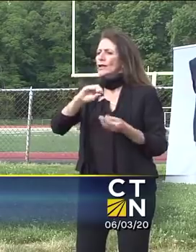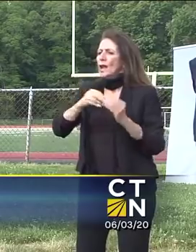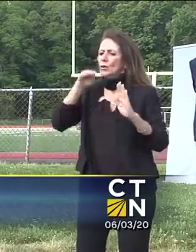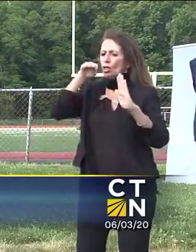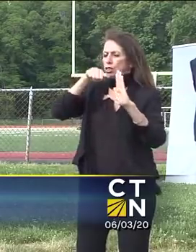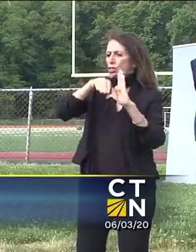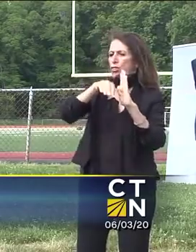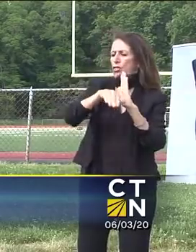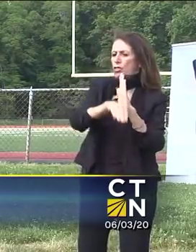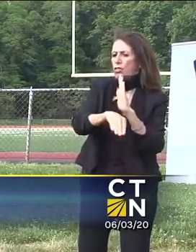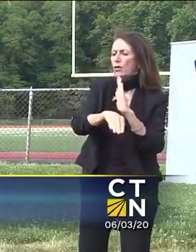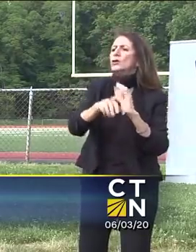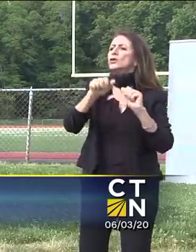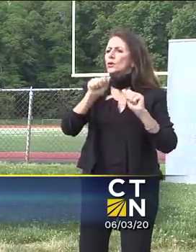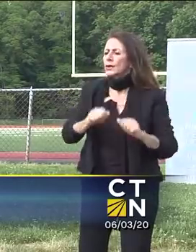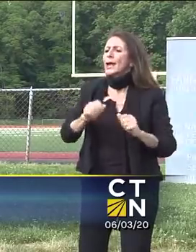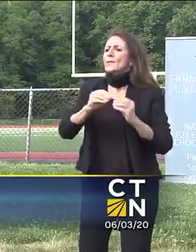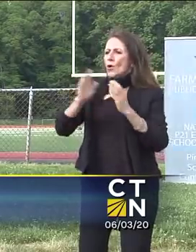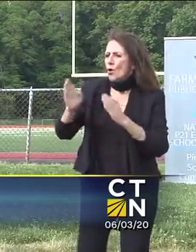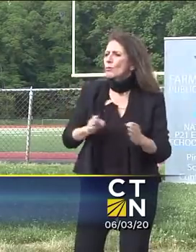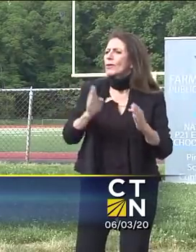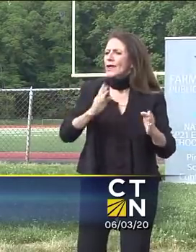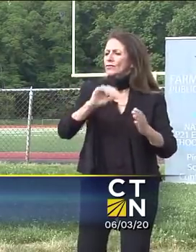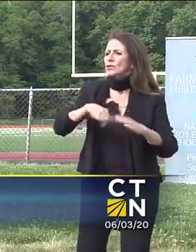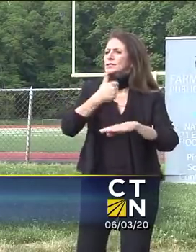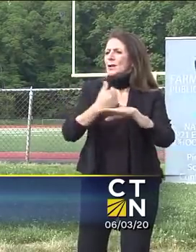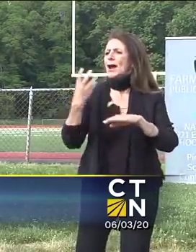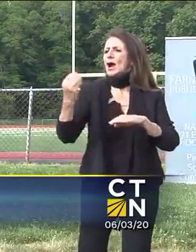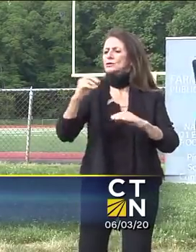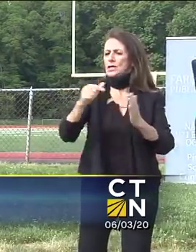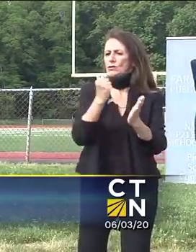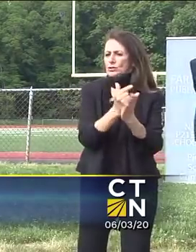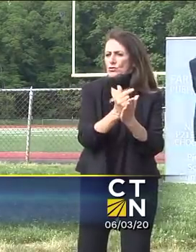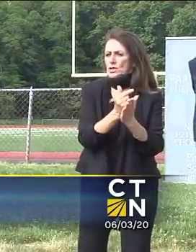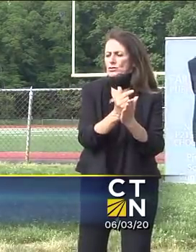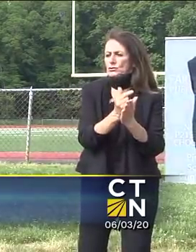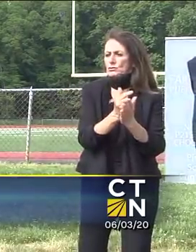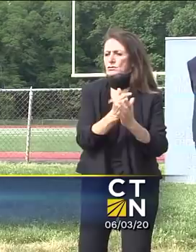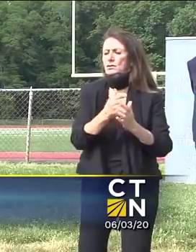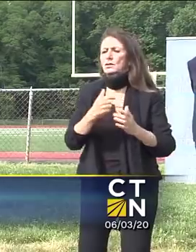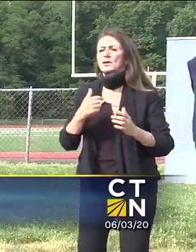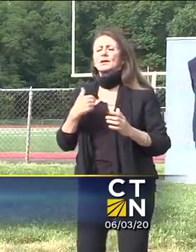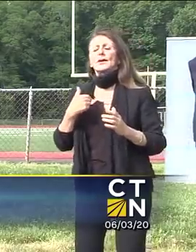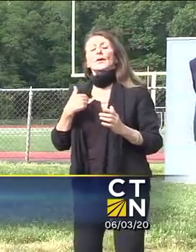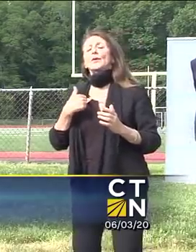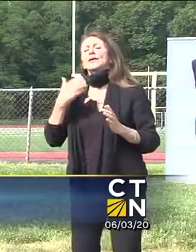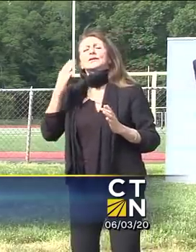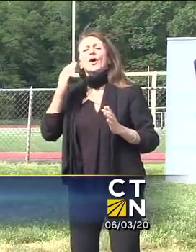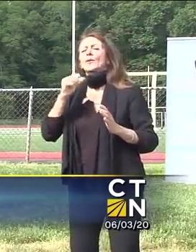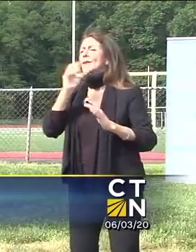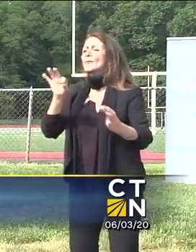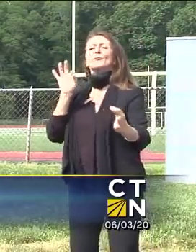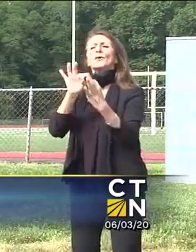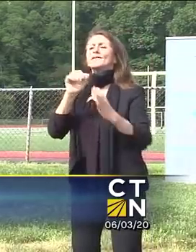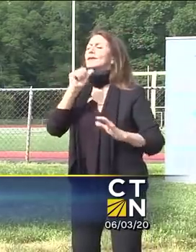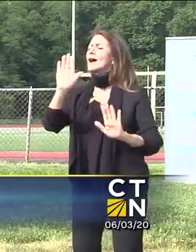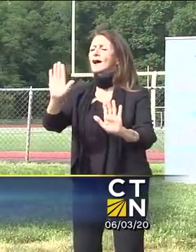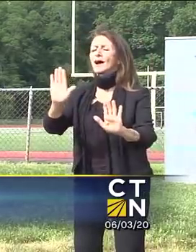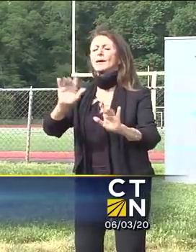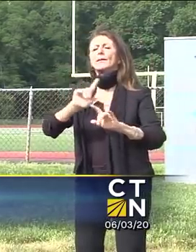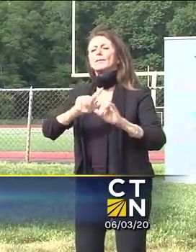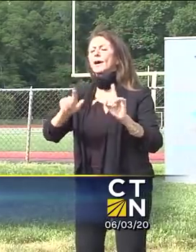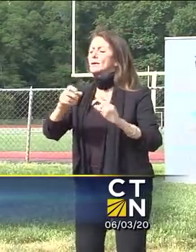more flexibility in planning. While we recognize it is far from what we want, we must continue